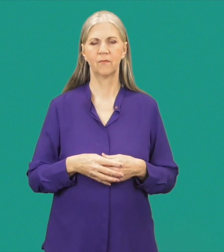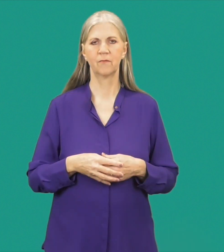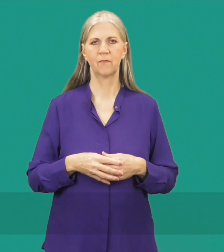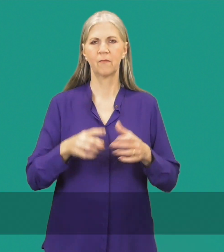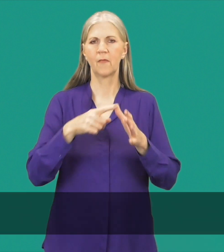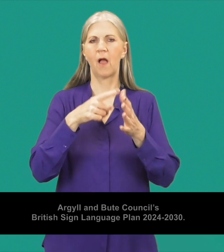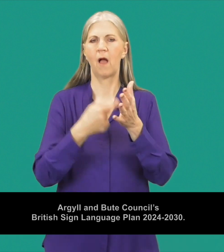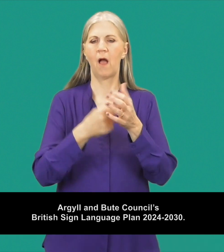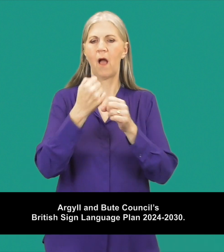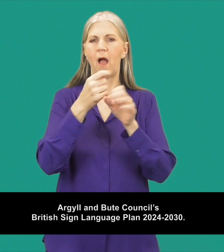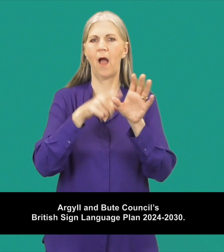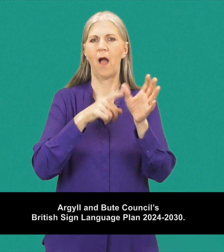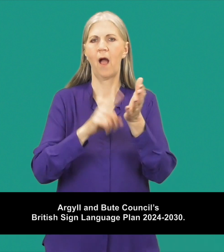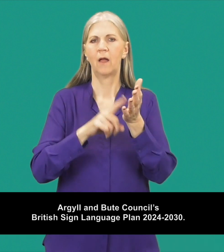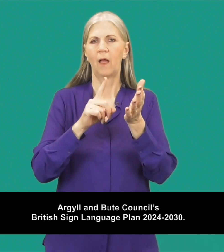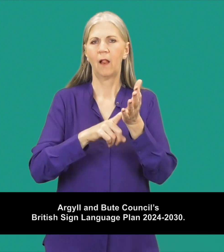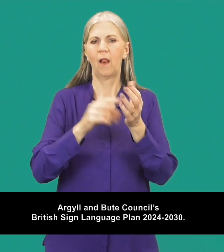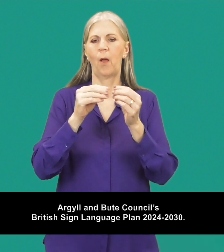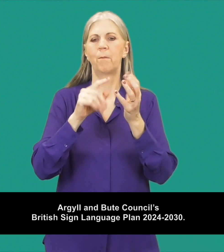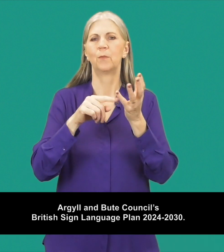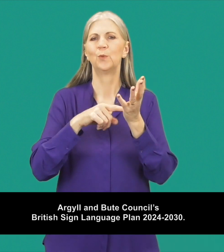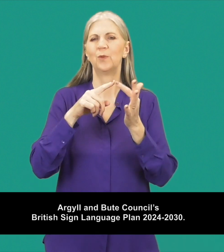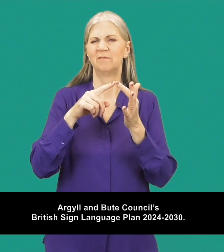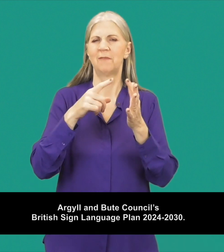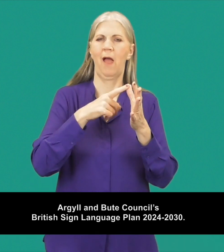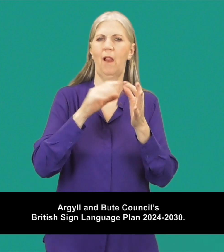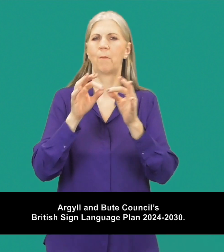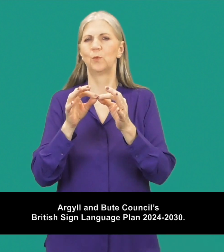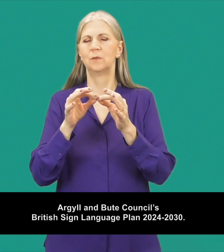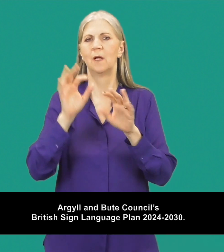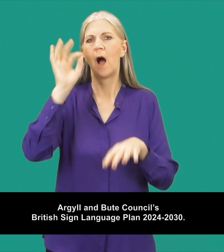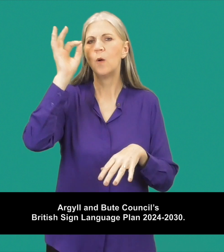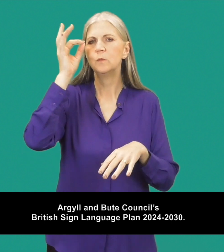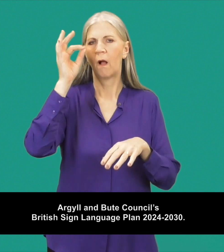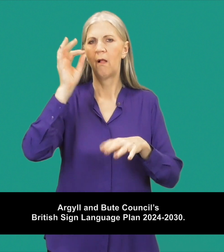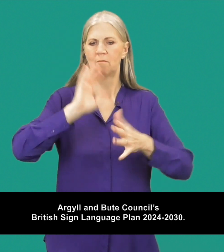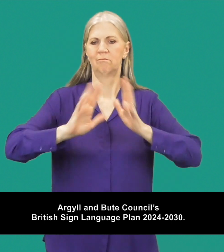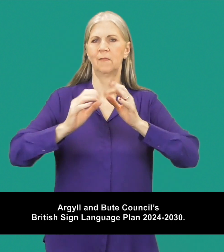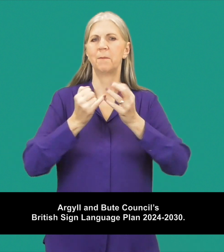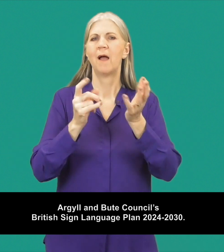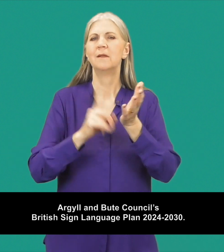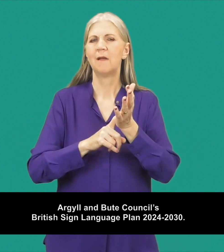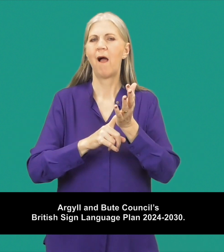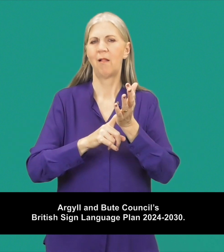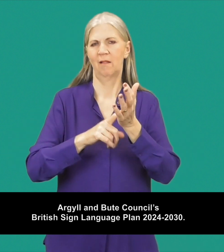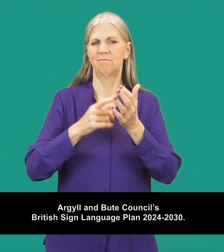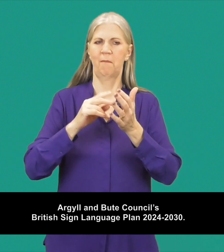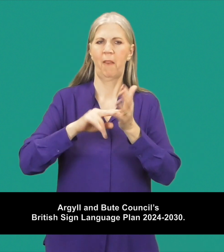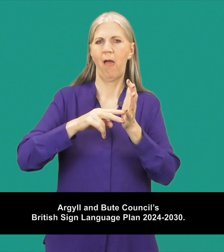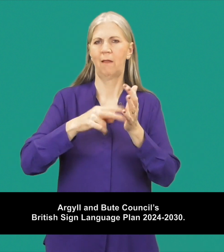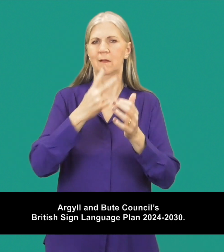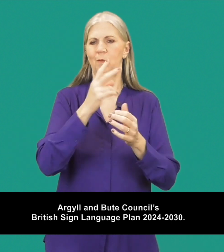Argyll and Bute Council's British Sign Language Plan 2024 to 2030.